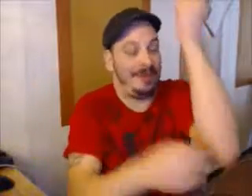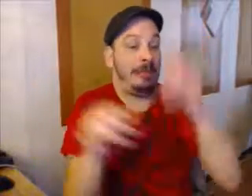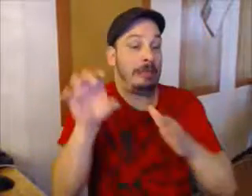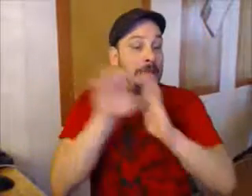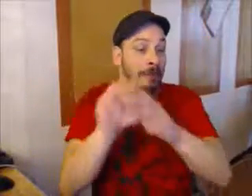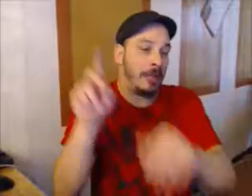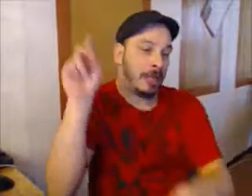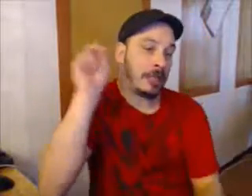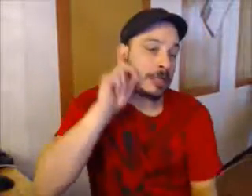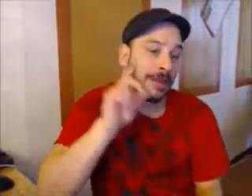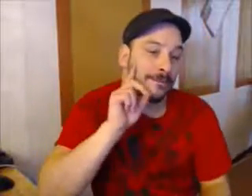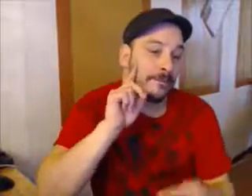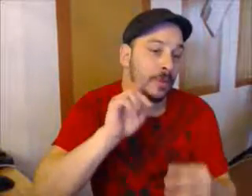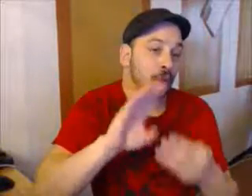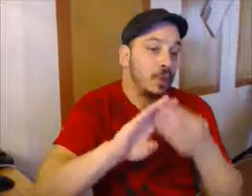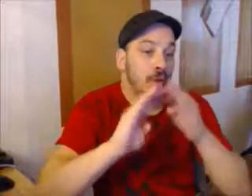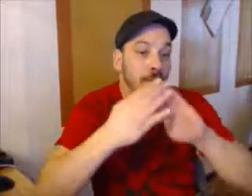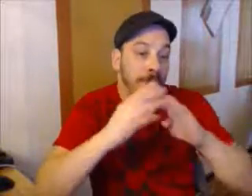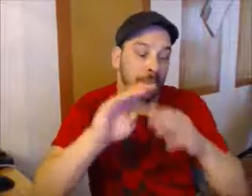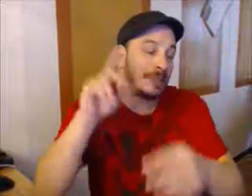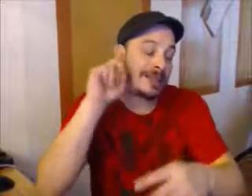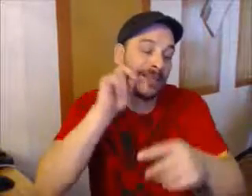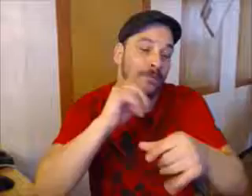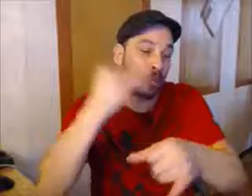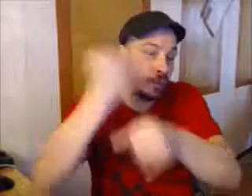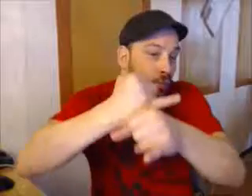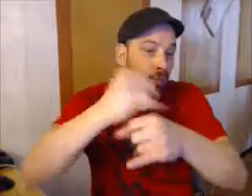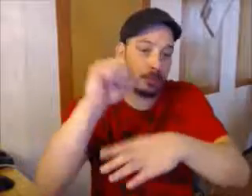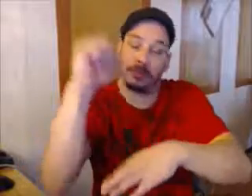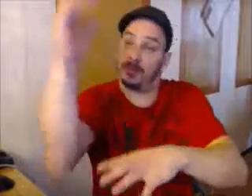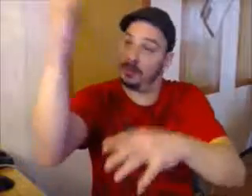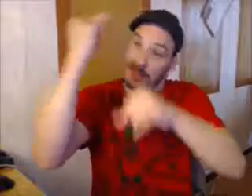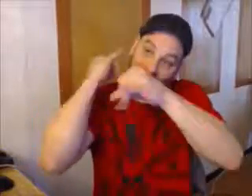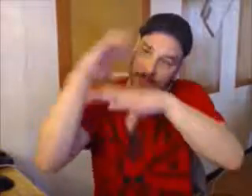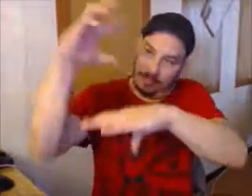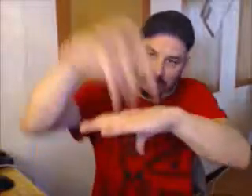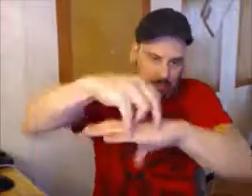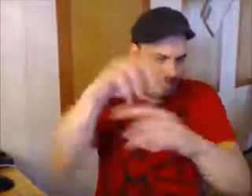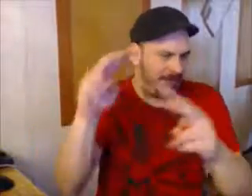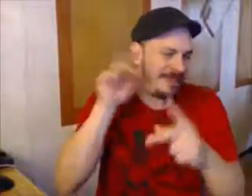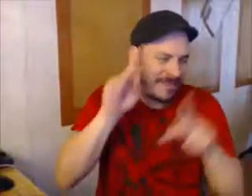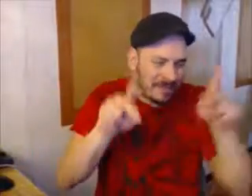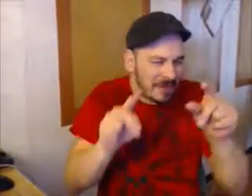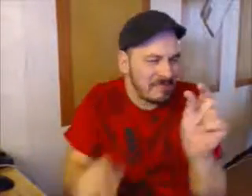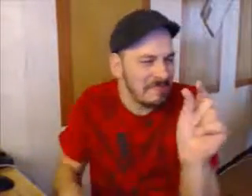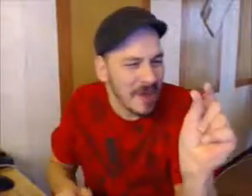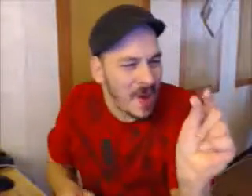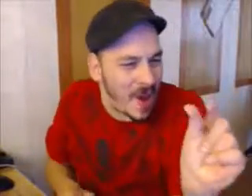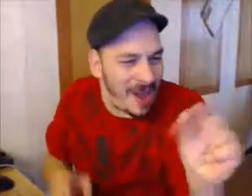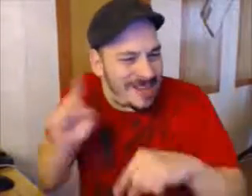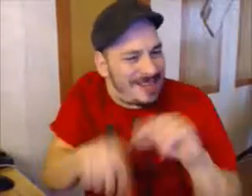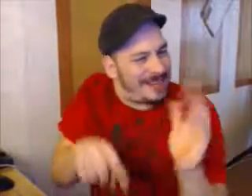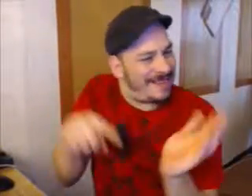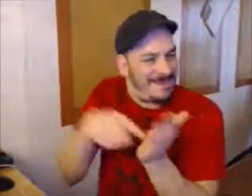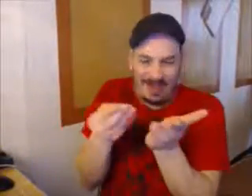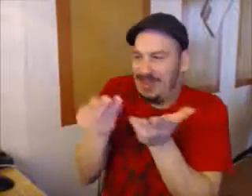prescribed testosterone replacement therapy. It raises your testosterone levels and is concentrated so you can lose less